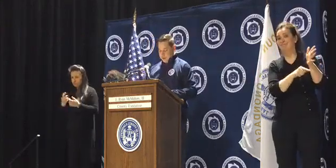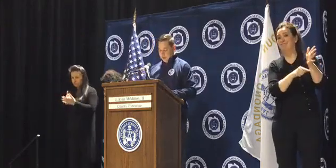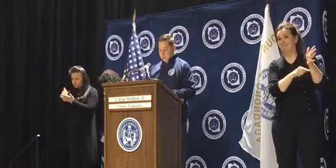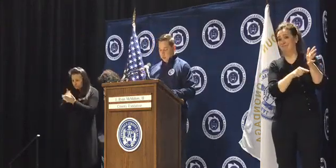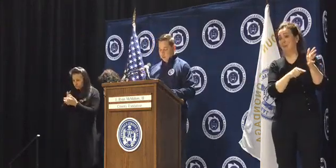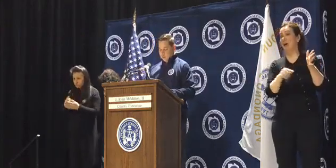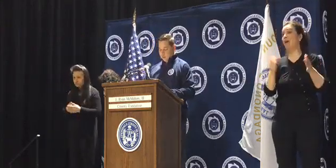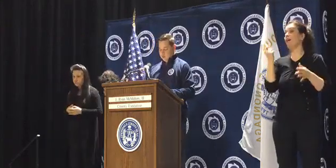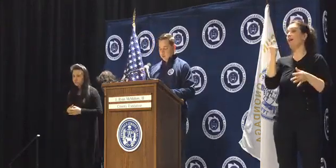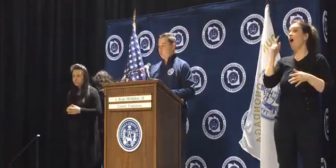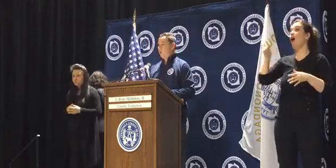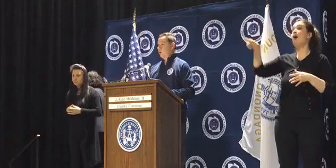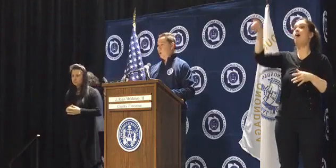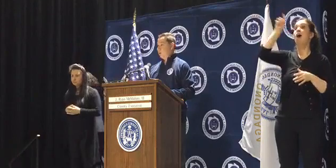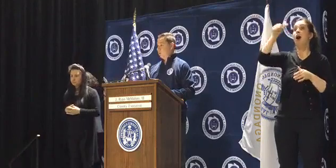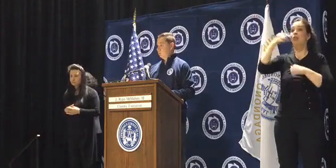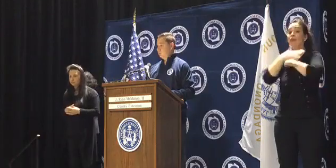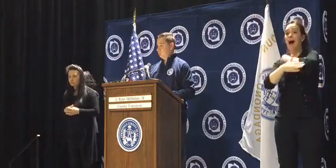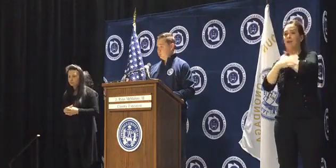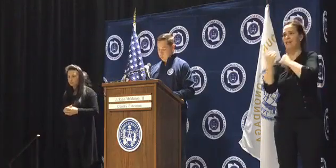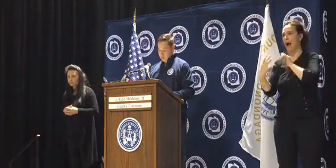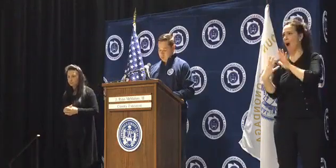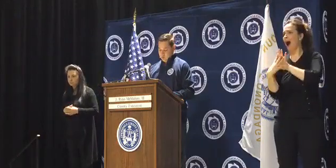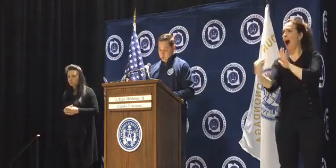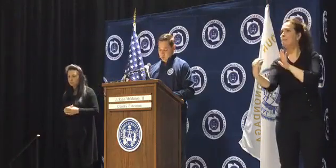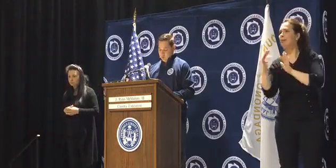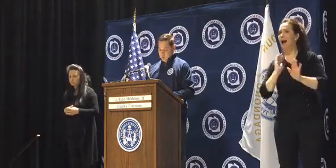the data points that I would like to reiterate,